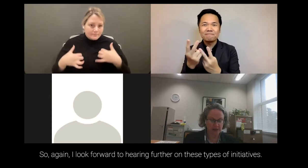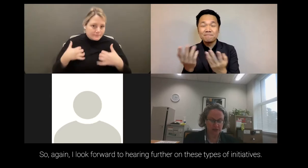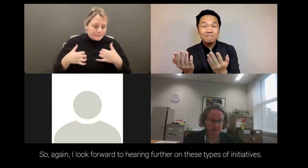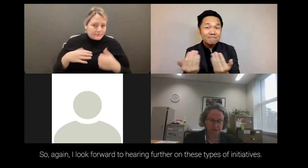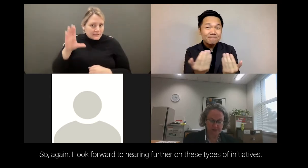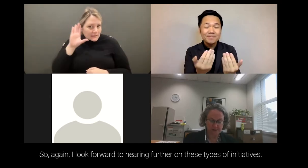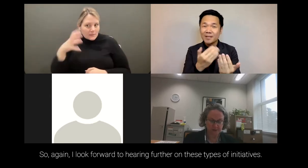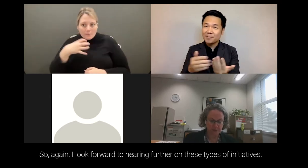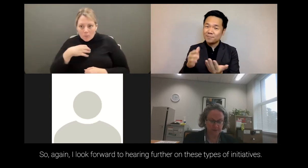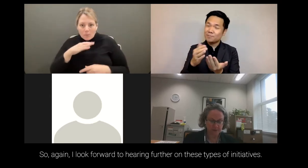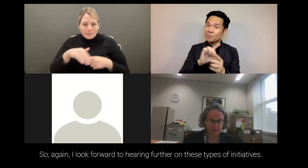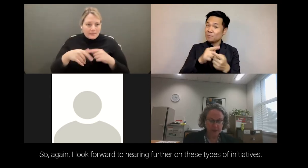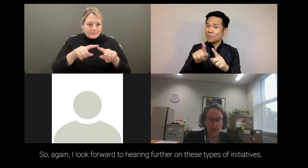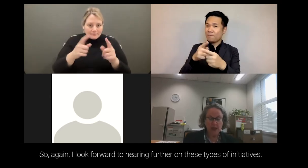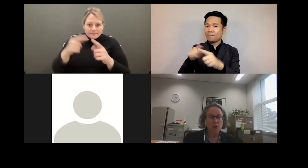types of initiatives.